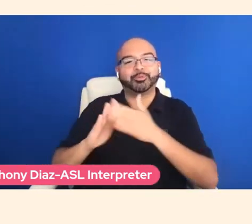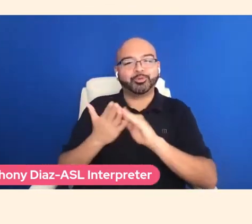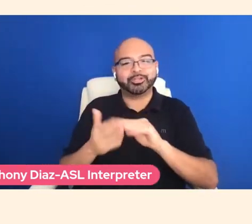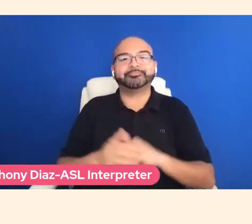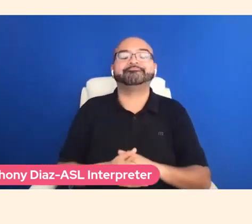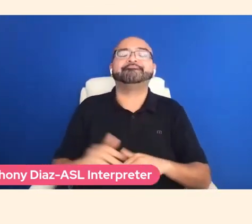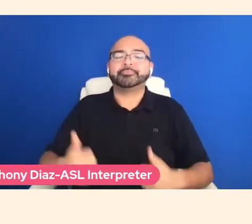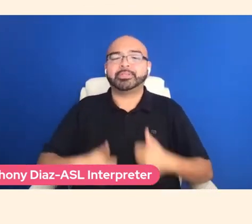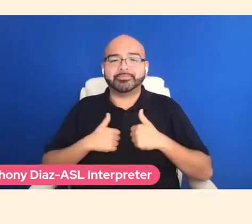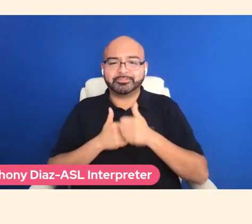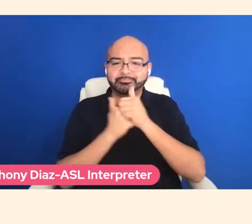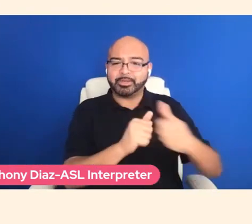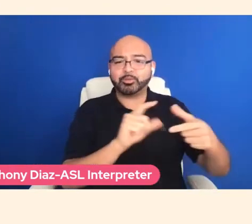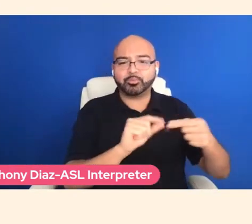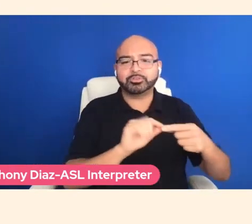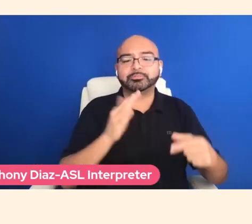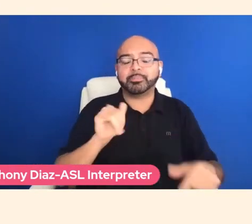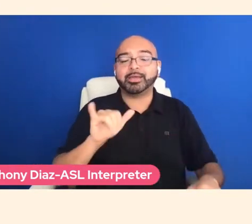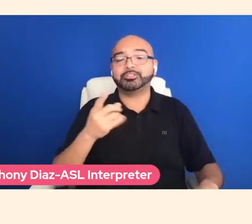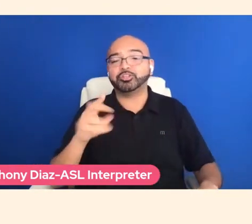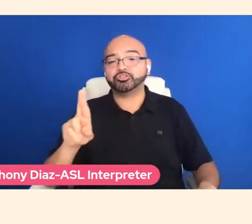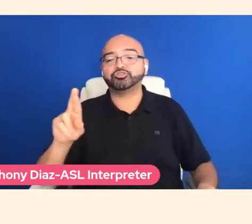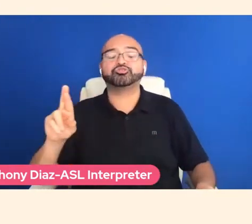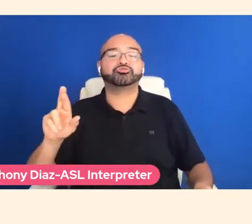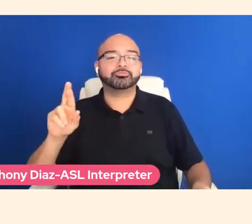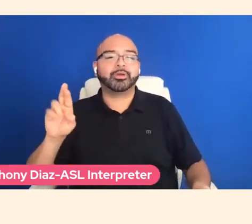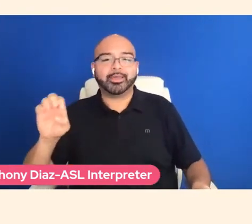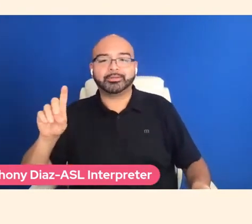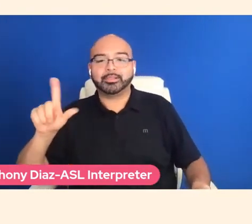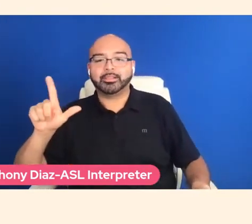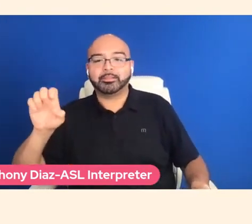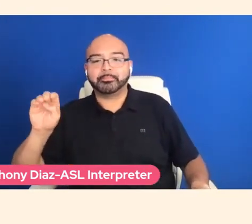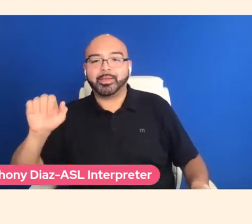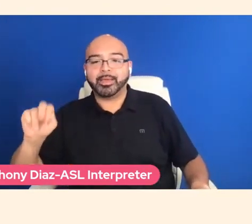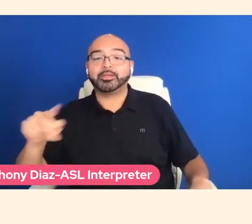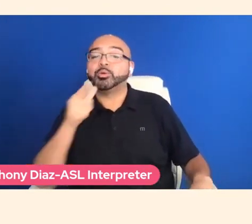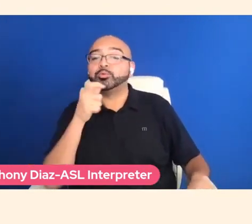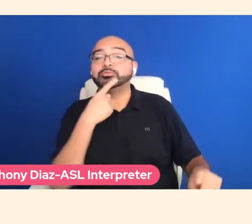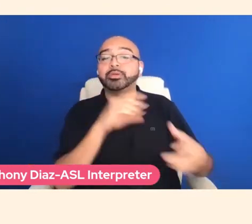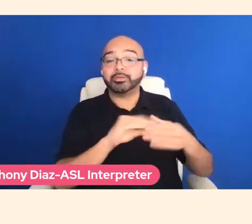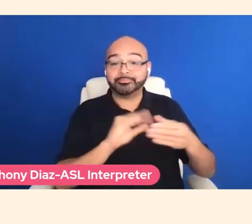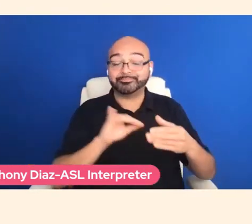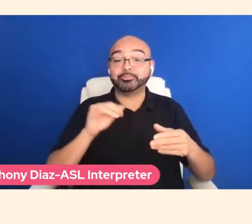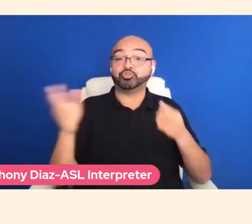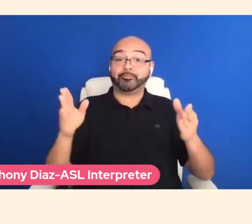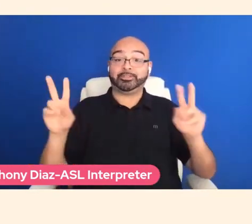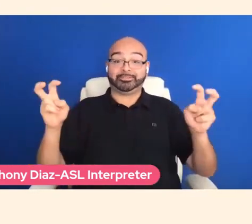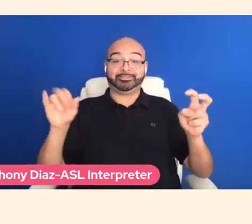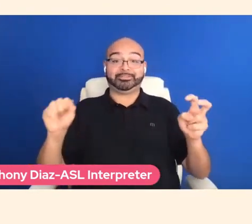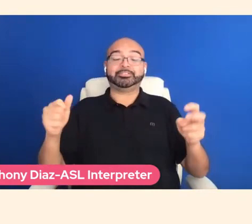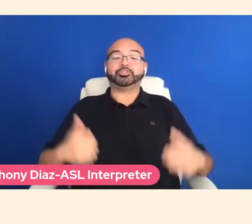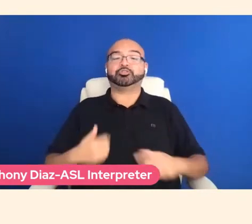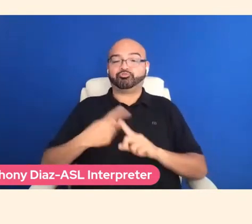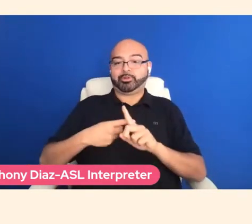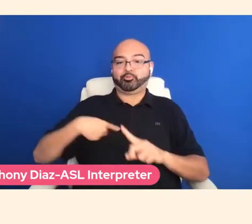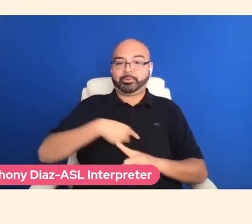of the great Dr. Marian Wright Edelman, who said, "Service is the rent we pay to be living.